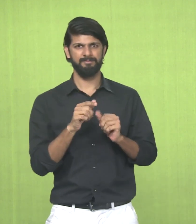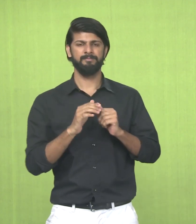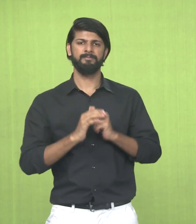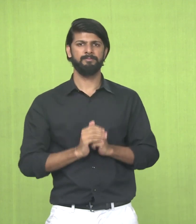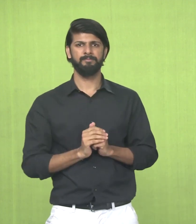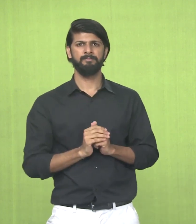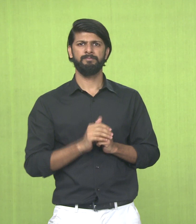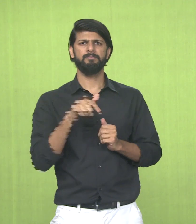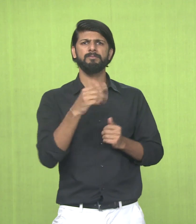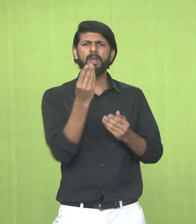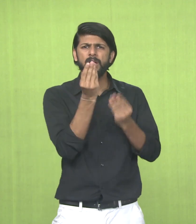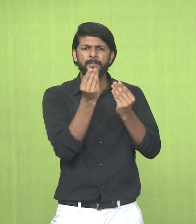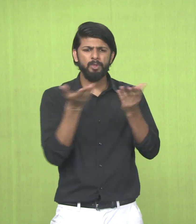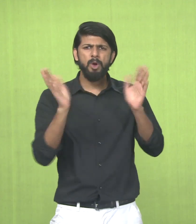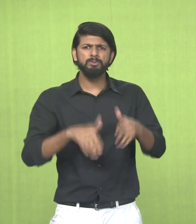is the title of this painting.